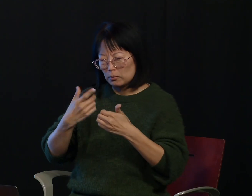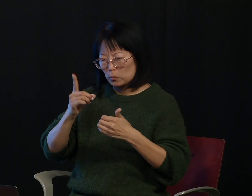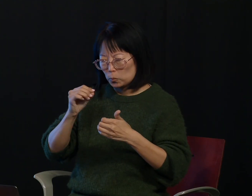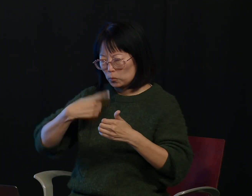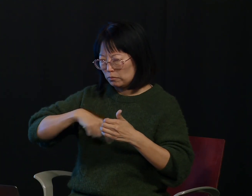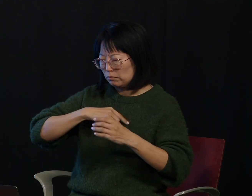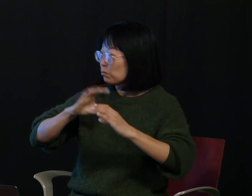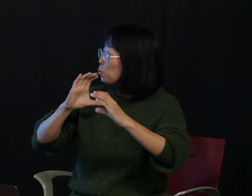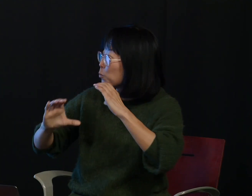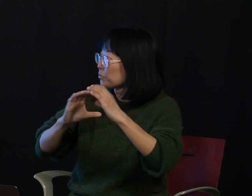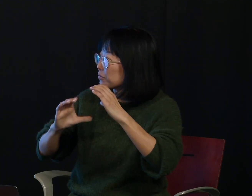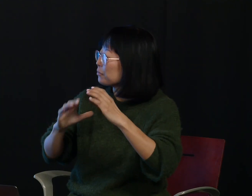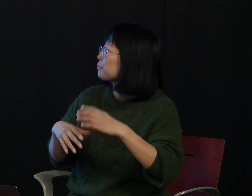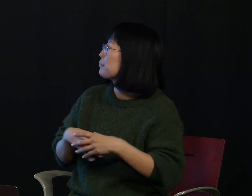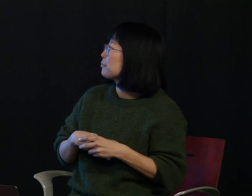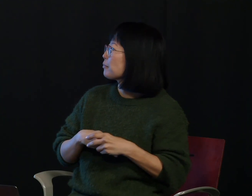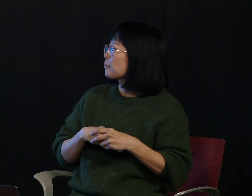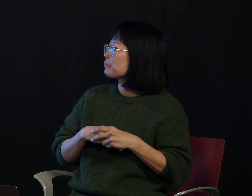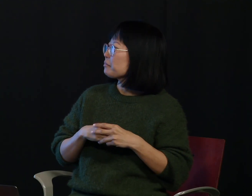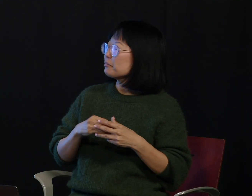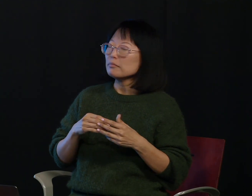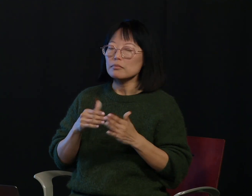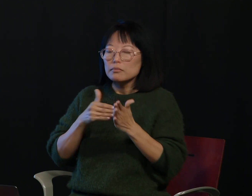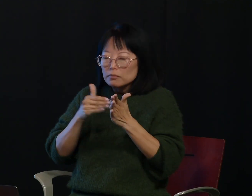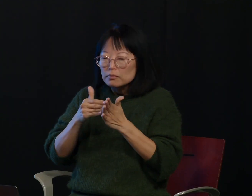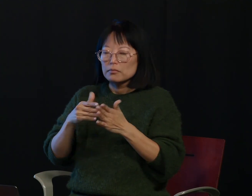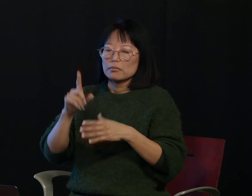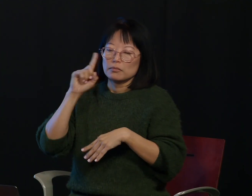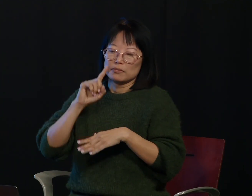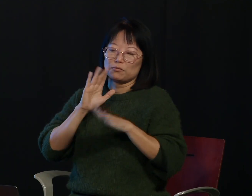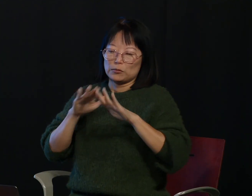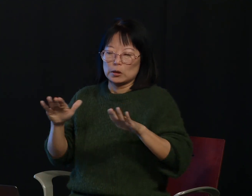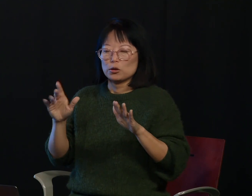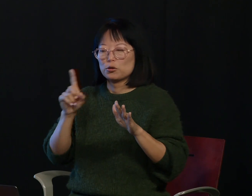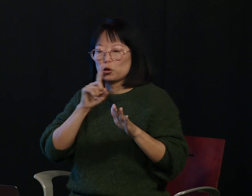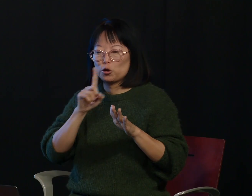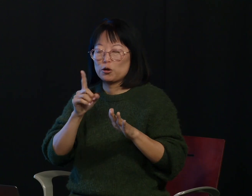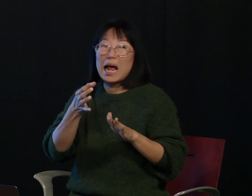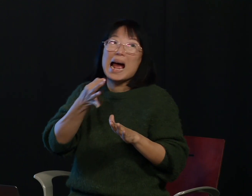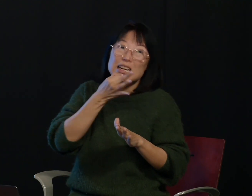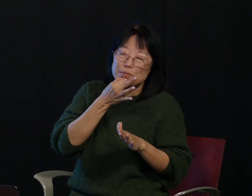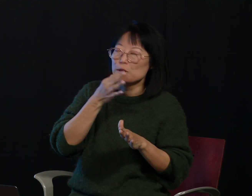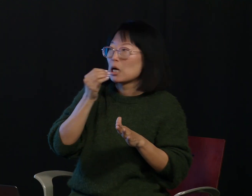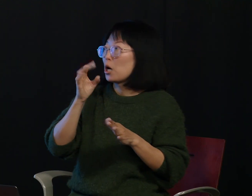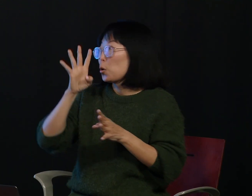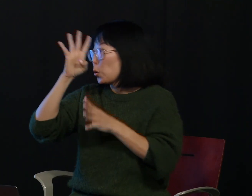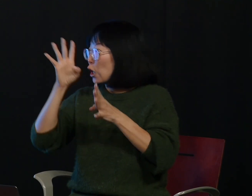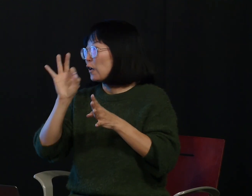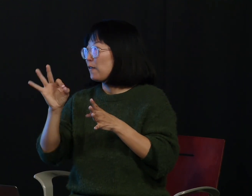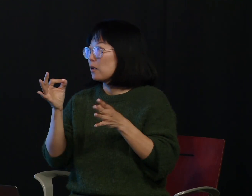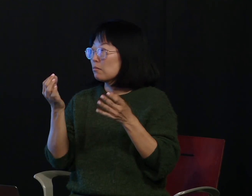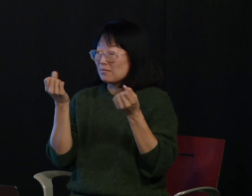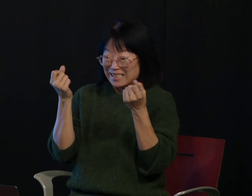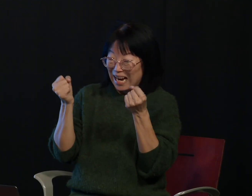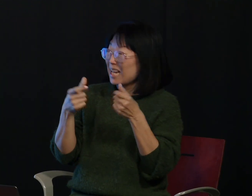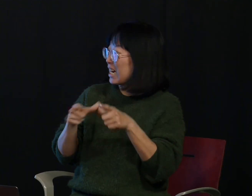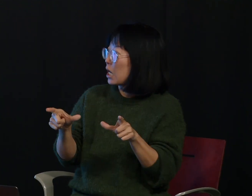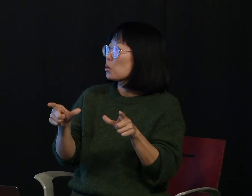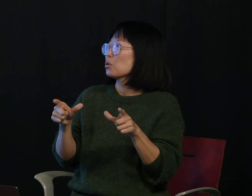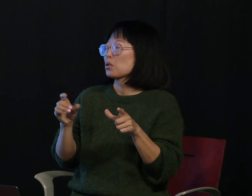do they communicate, because that person's a member of the family and a member of their society. So creators of sign language are the deaf